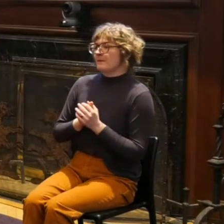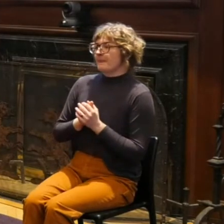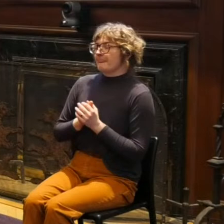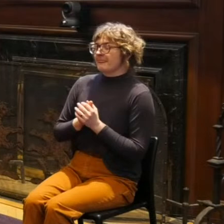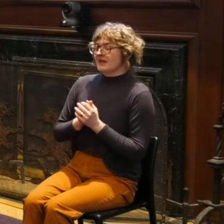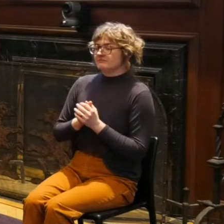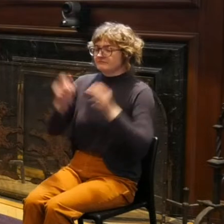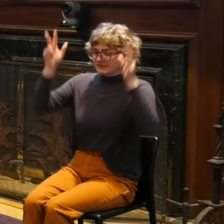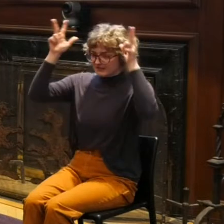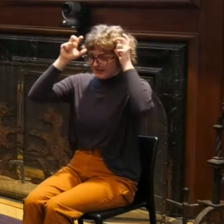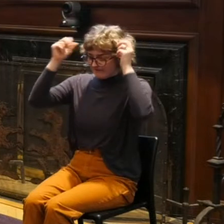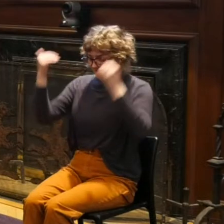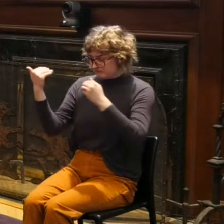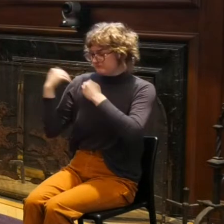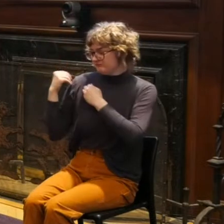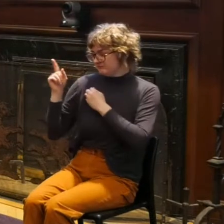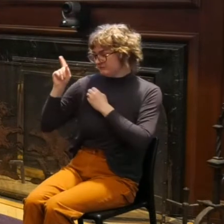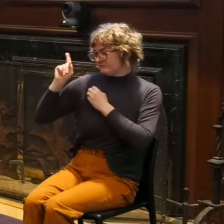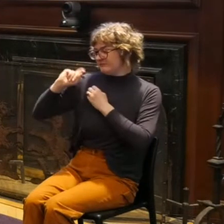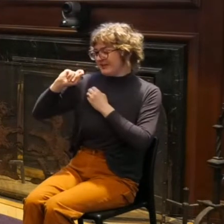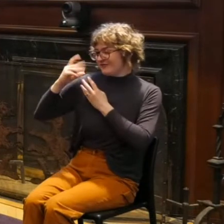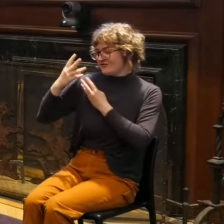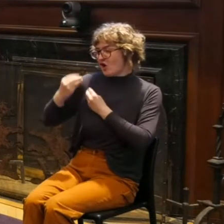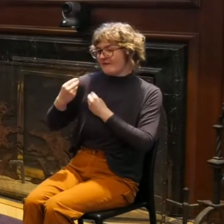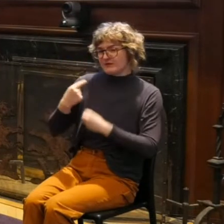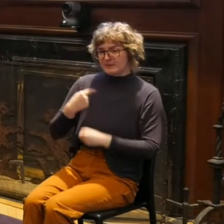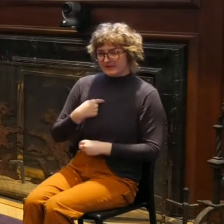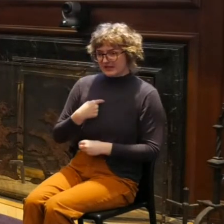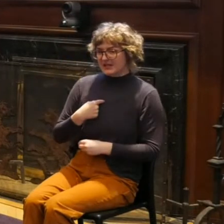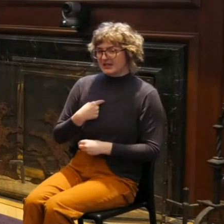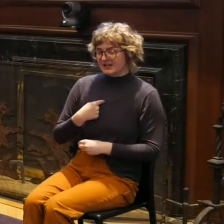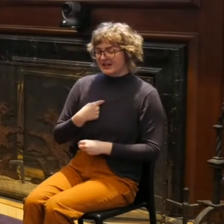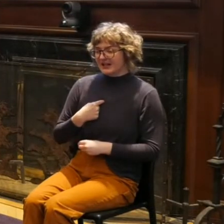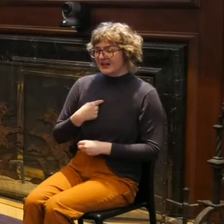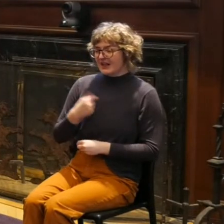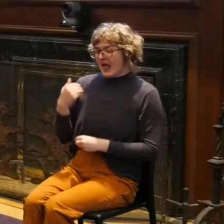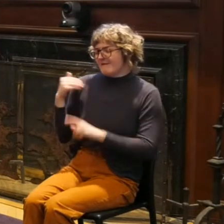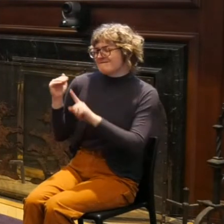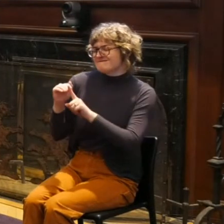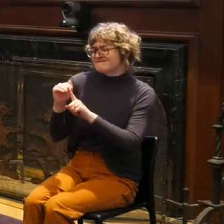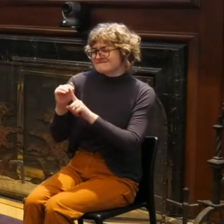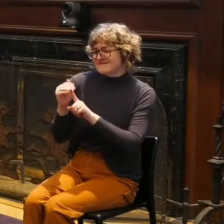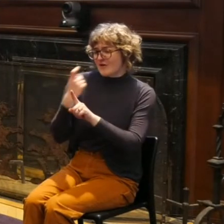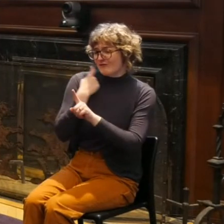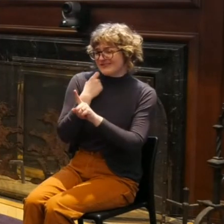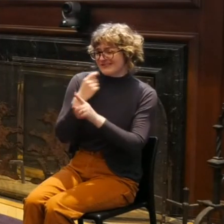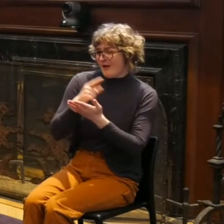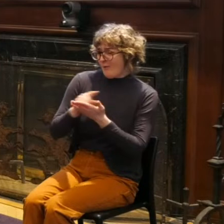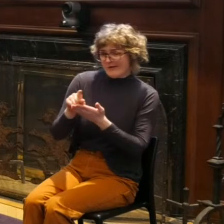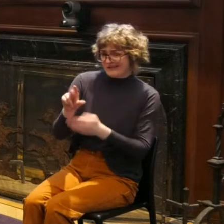The devil on my shoulder is getting soft on me. He hasn't nudged me for anything all week.